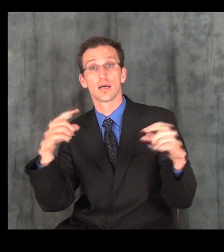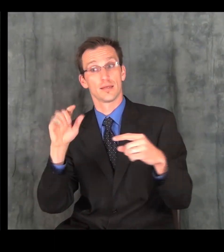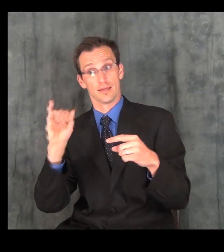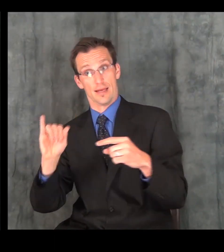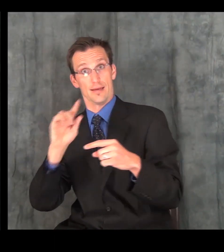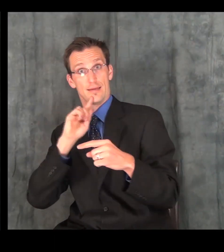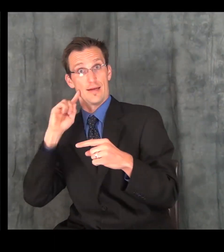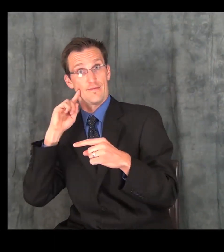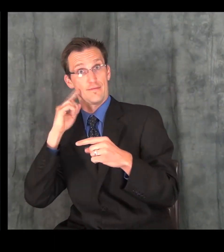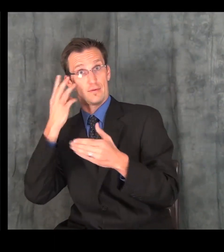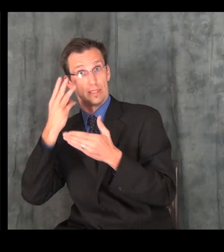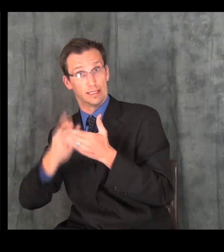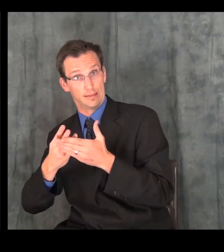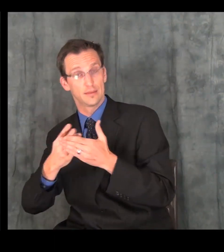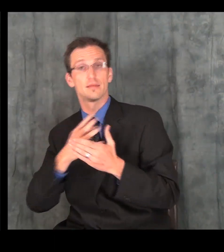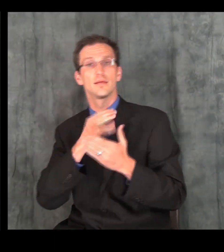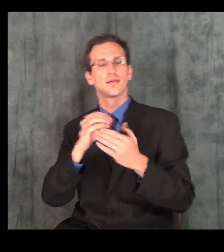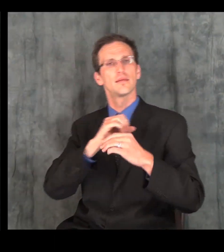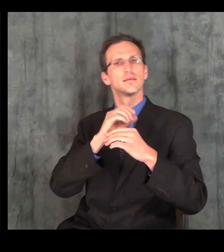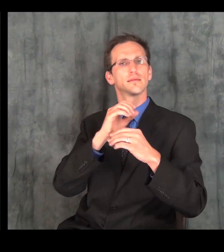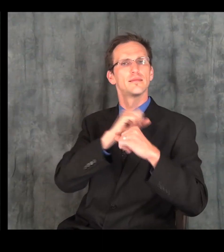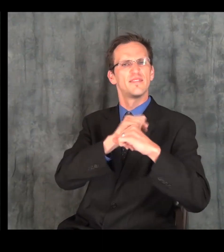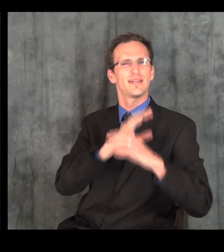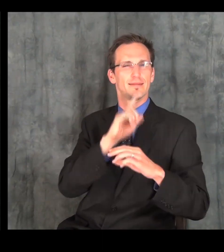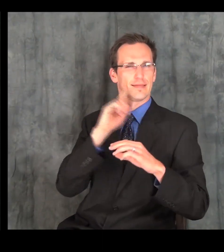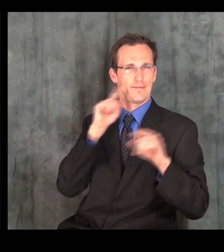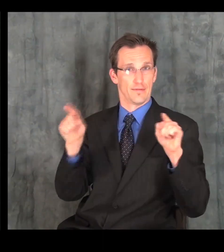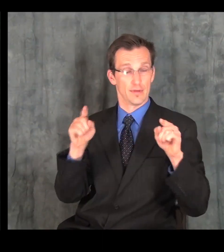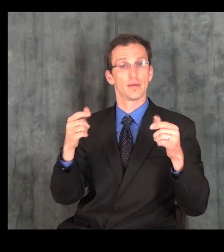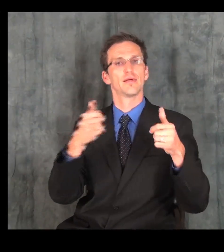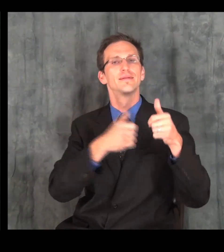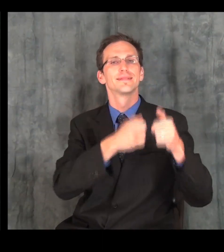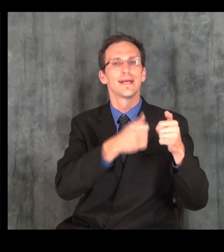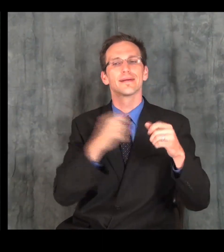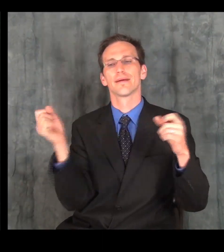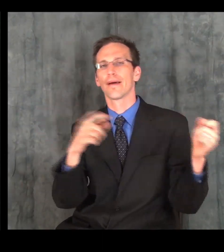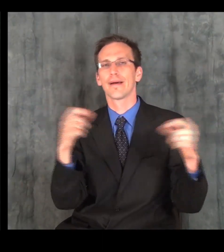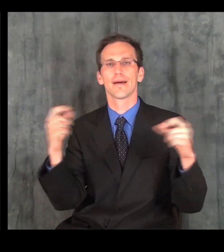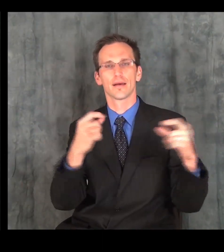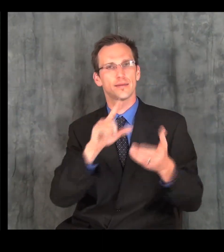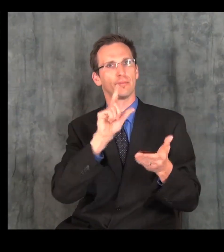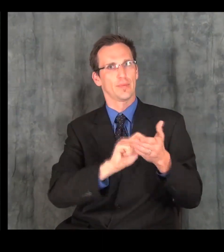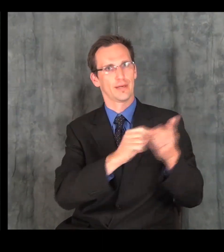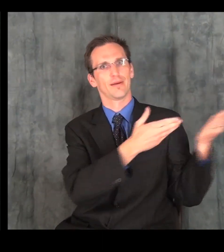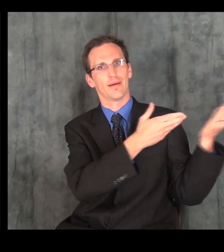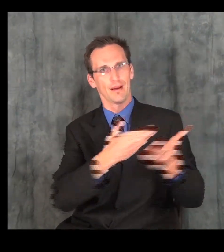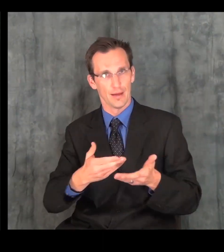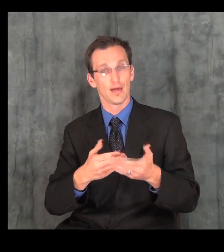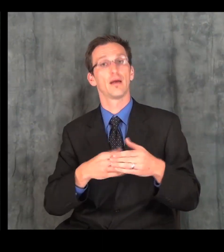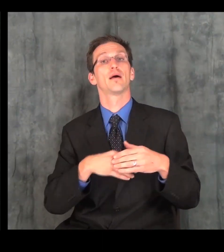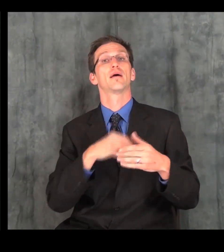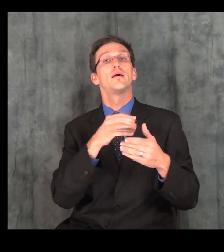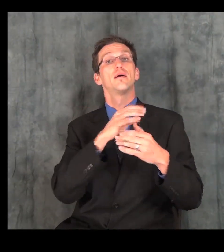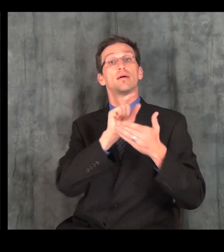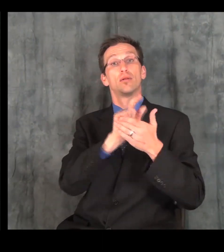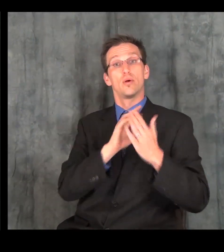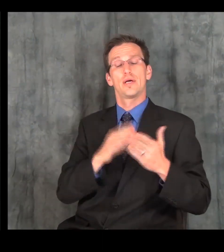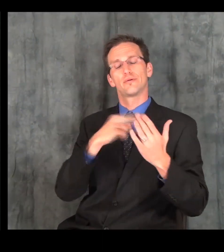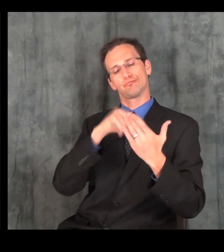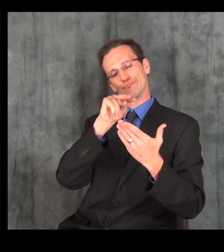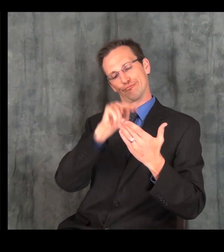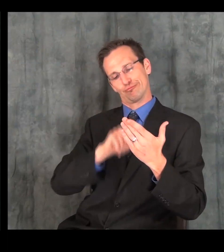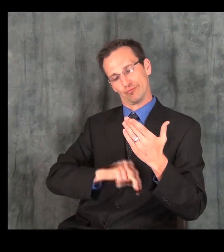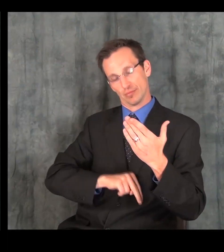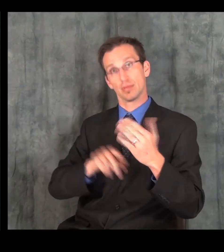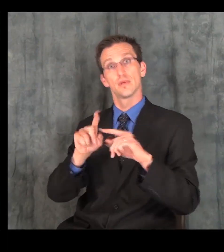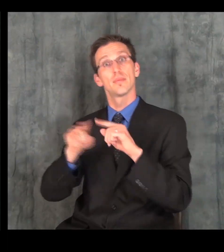female witness, and the defendant, and he was going through a series of these, and it transpired that she was looking at the wrong